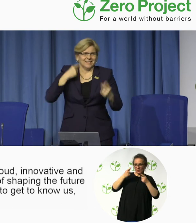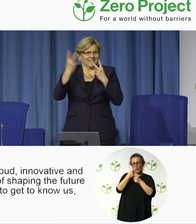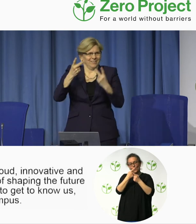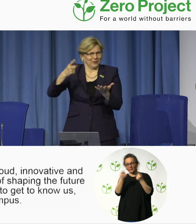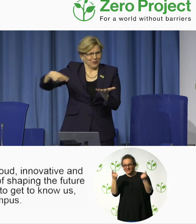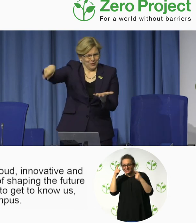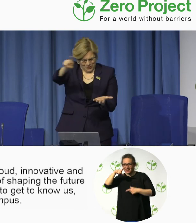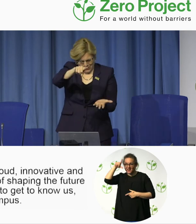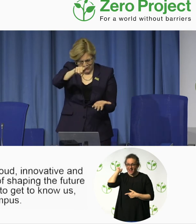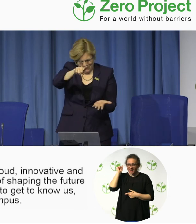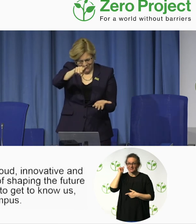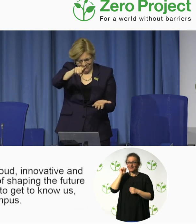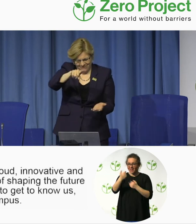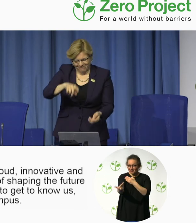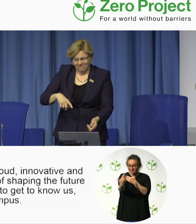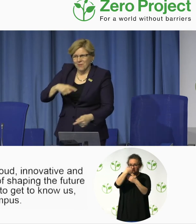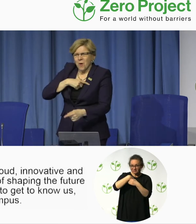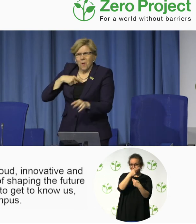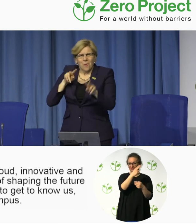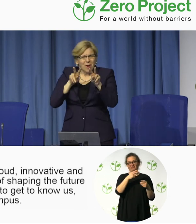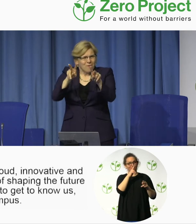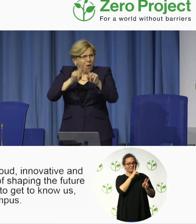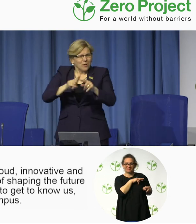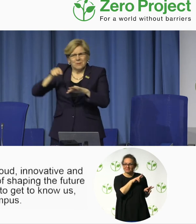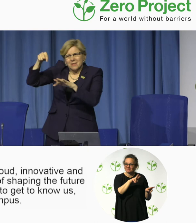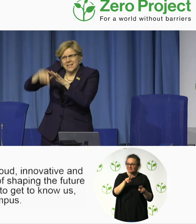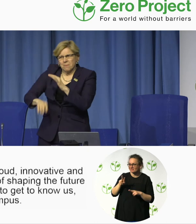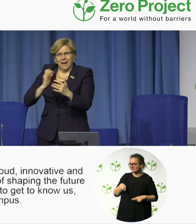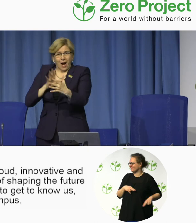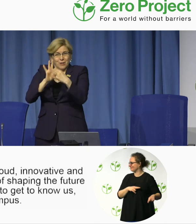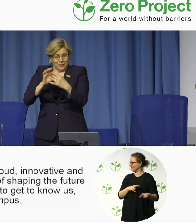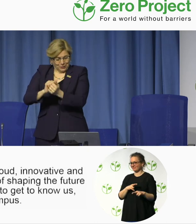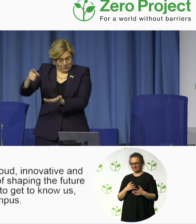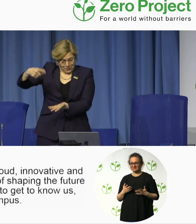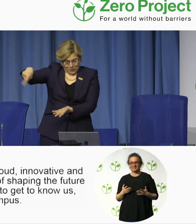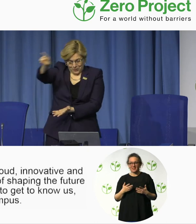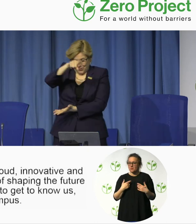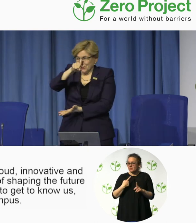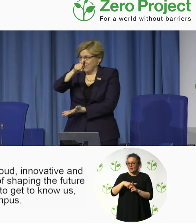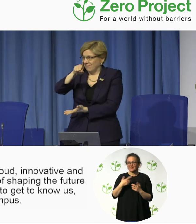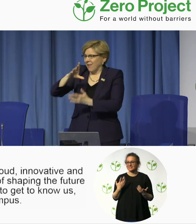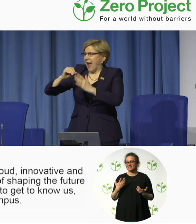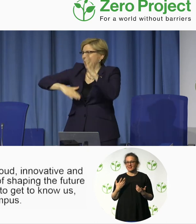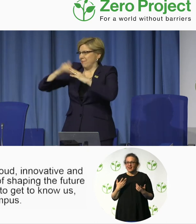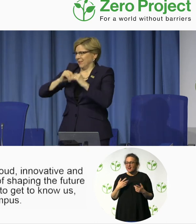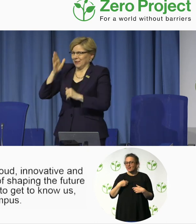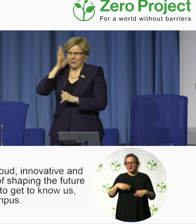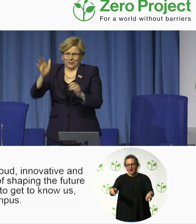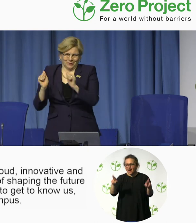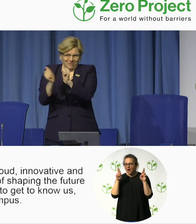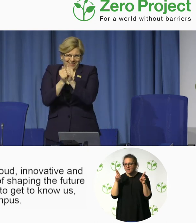campus, and invite us to come and visit all of you. We are looking forward to deepening our relationships with all of